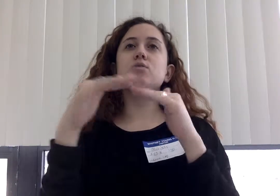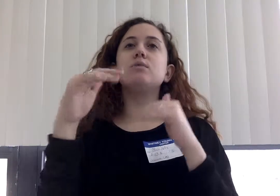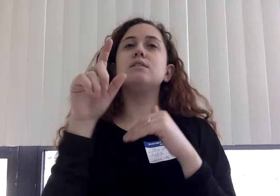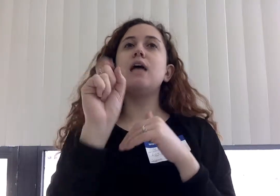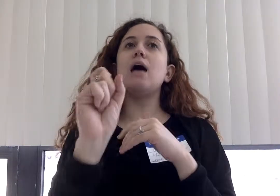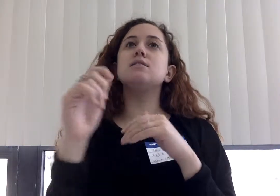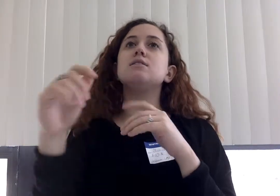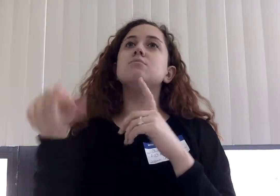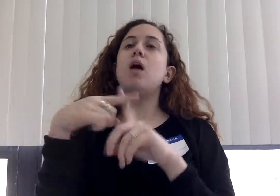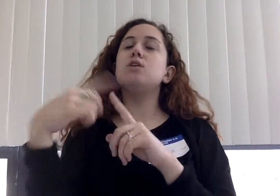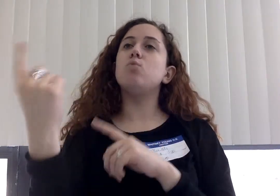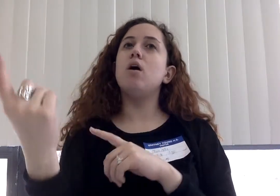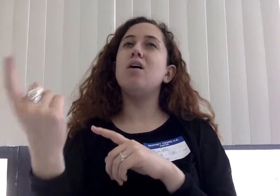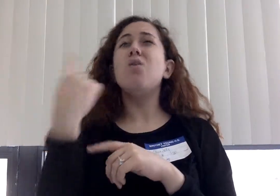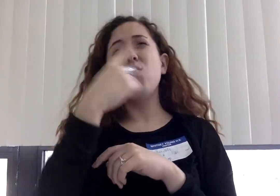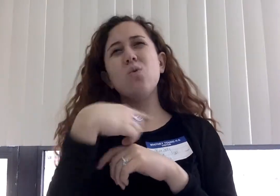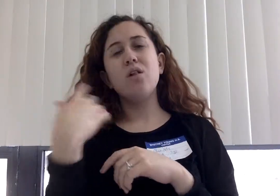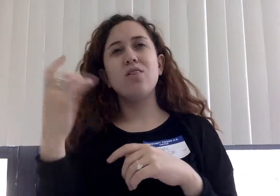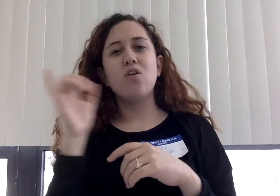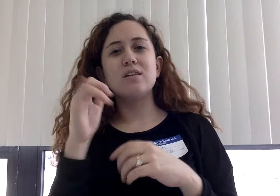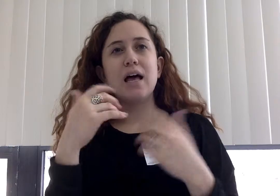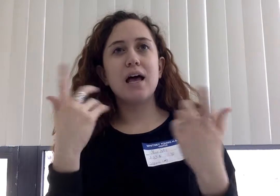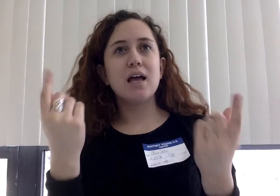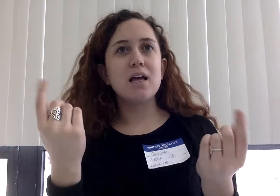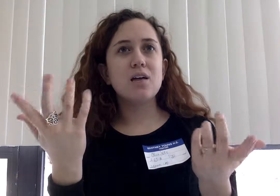like? Linear equation with a